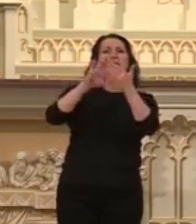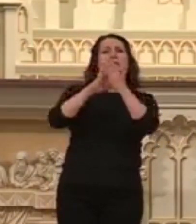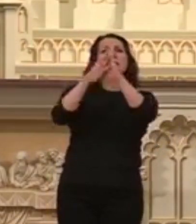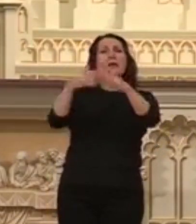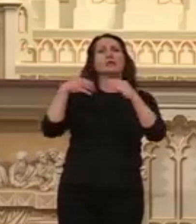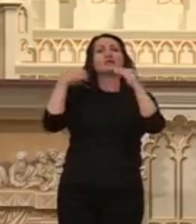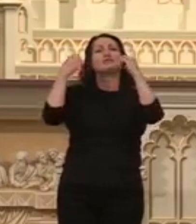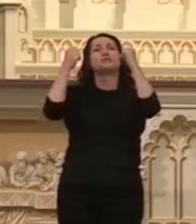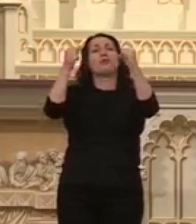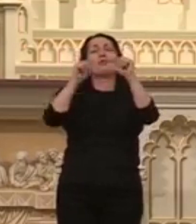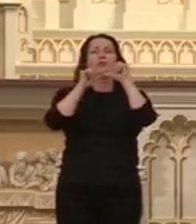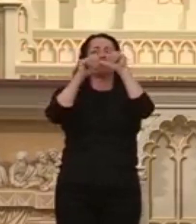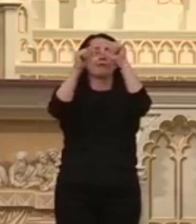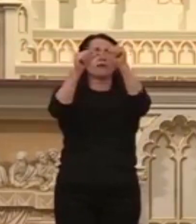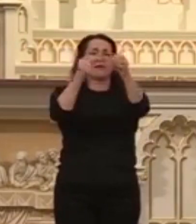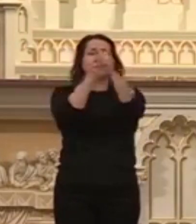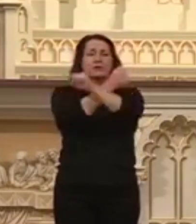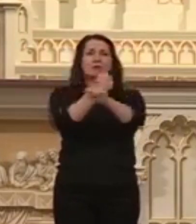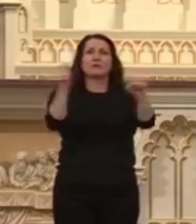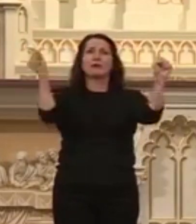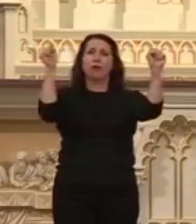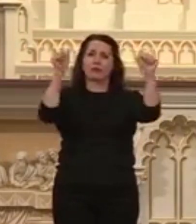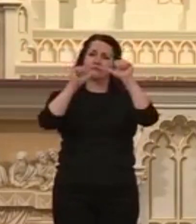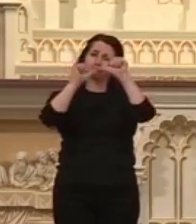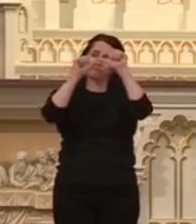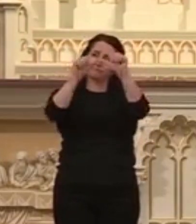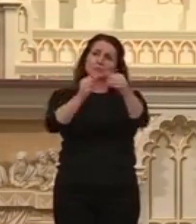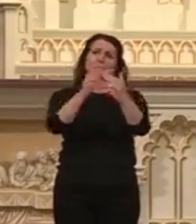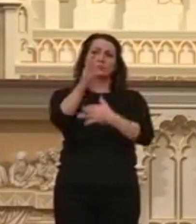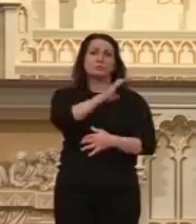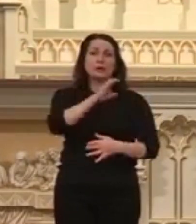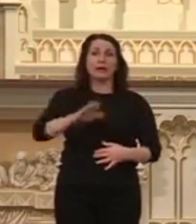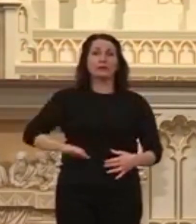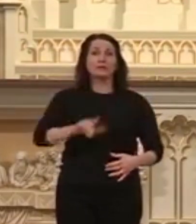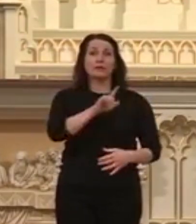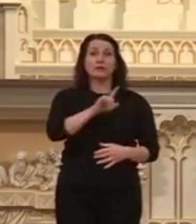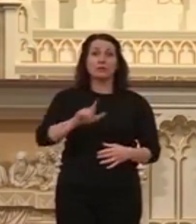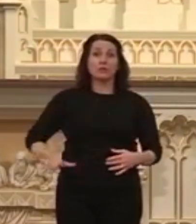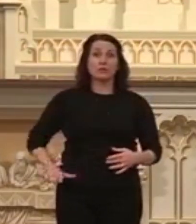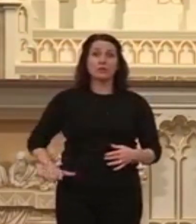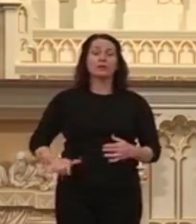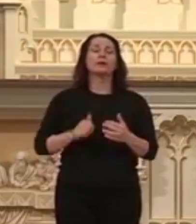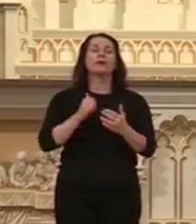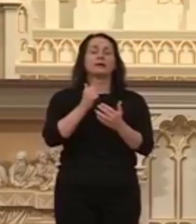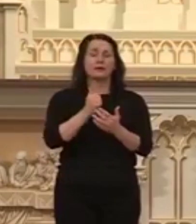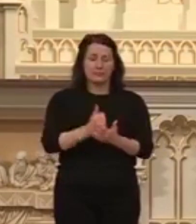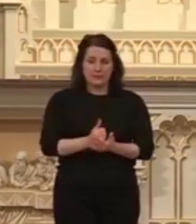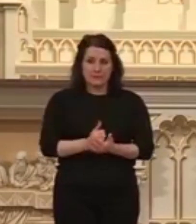made secure. Through Christ our Lord. Amen.